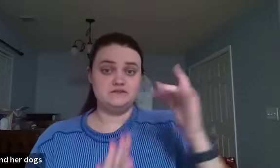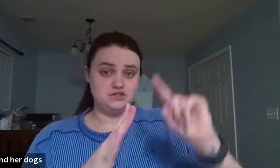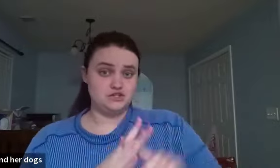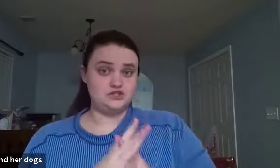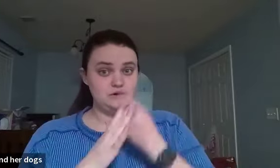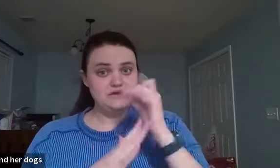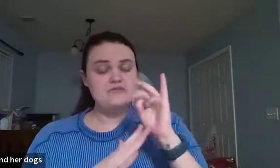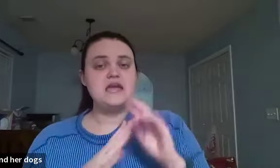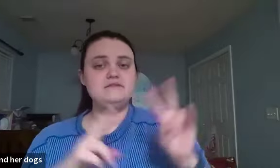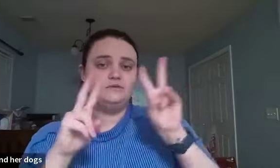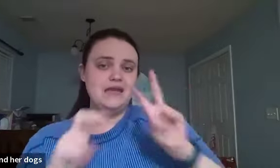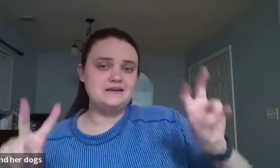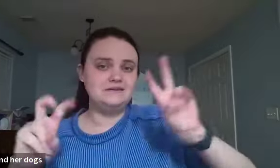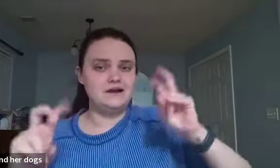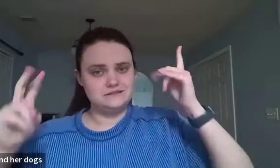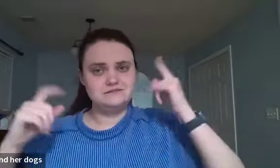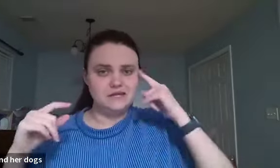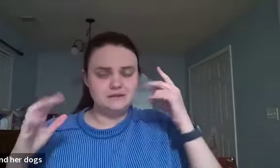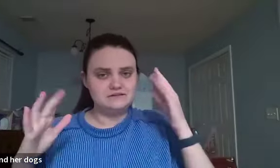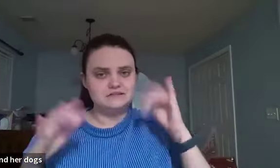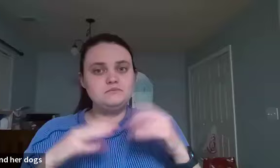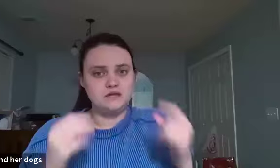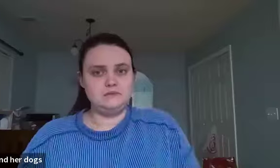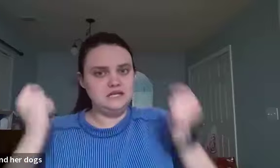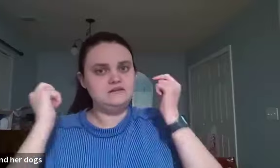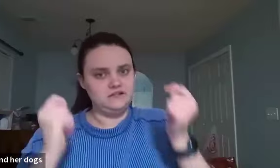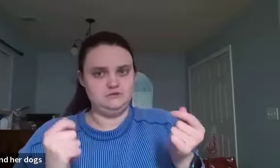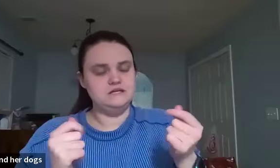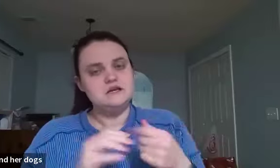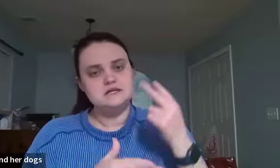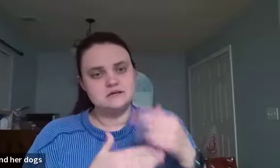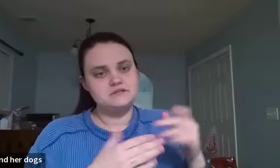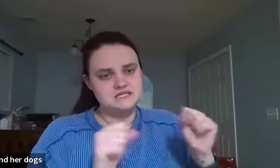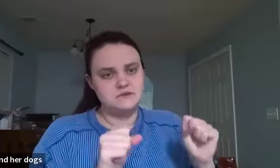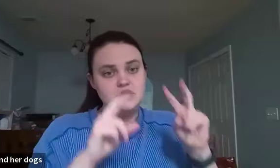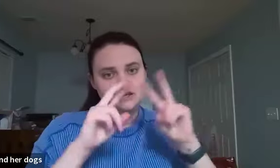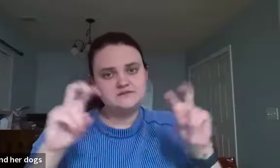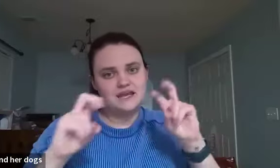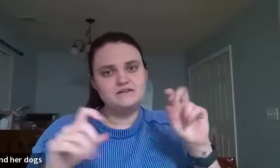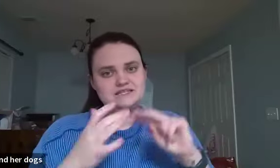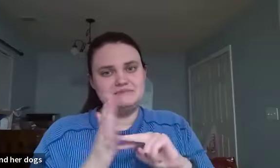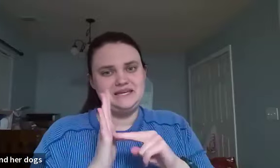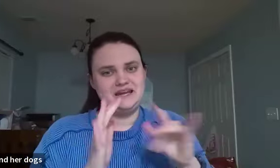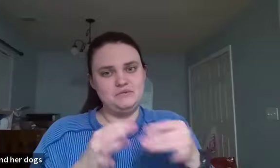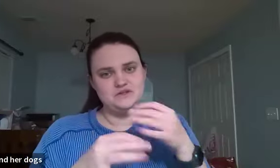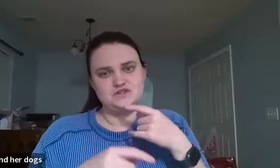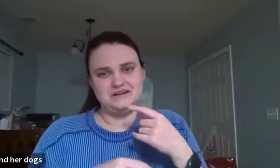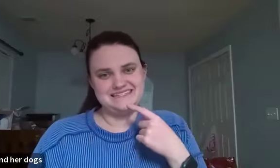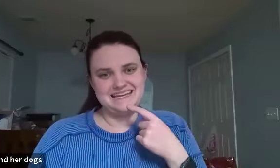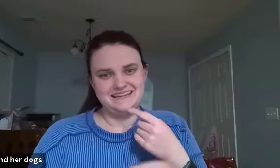even start that, they have to analyze. And I mean, some can immediately do it, some it takes a minute. You have to analyze the meaning of what the song is